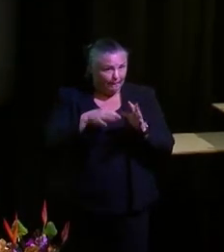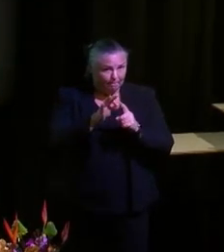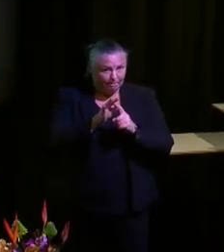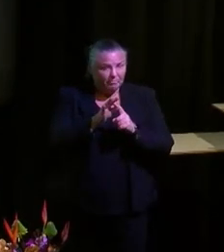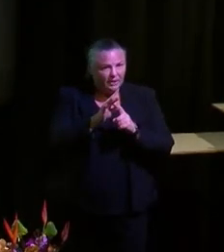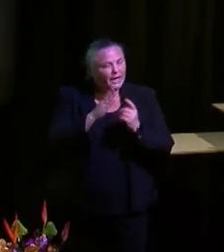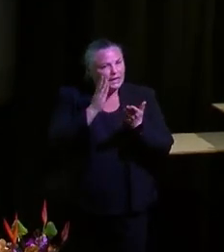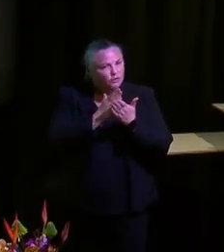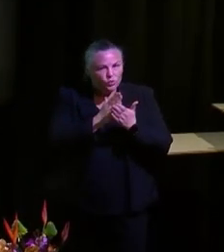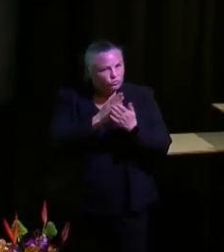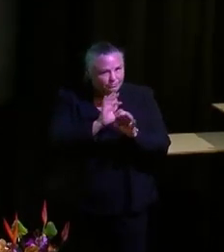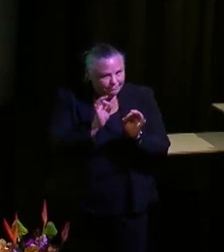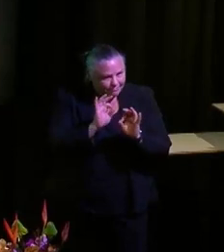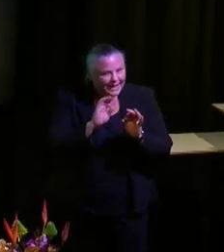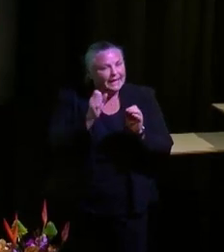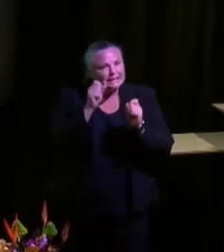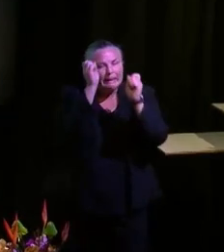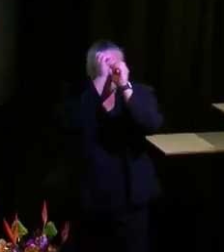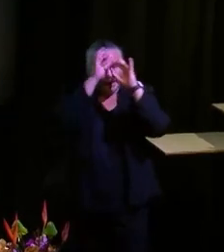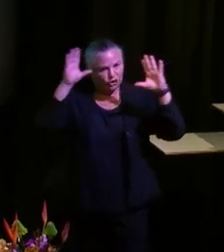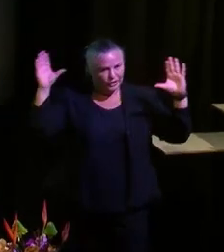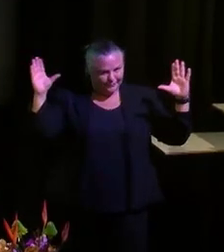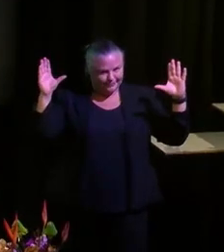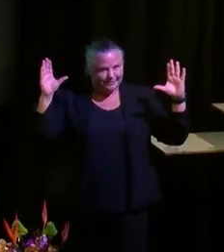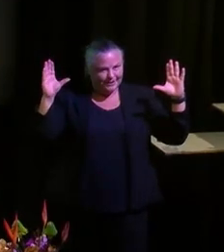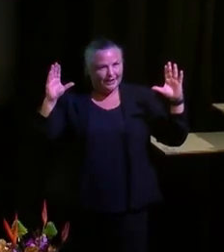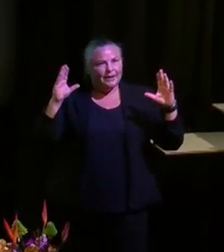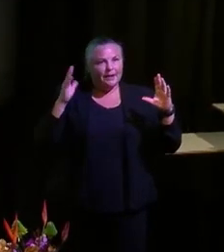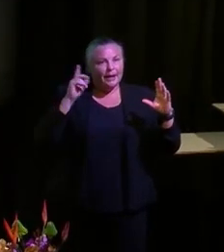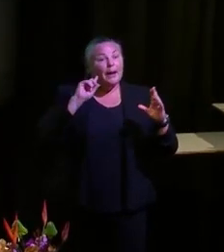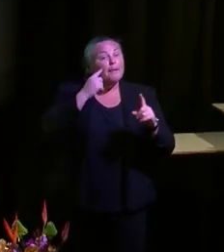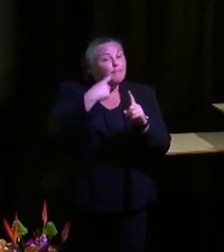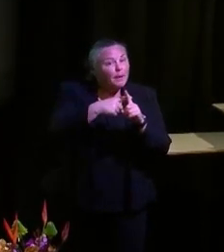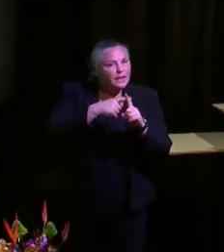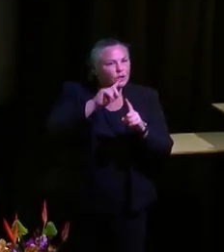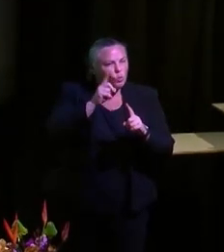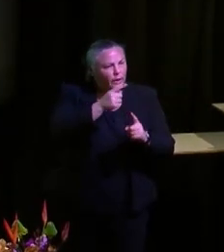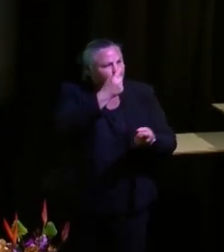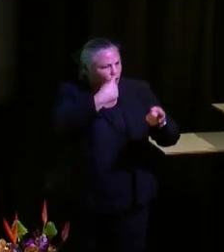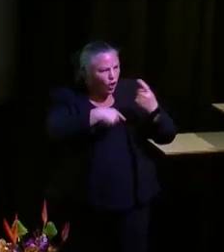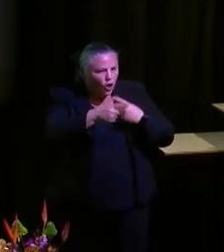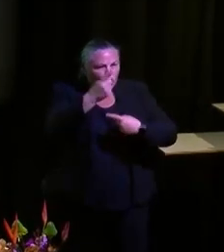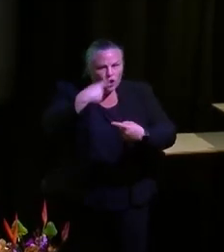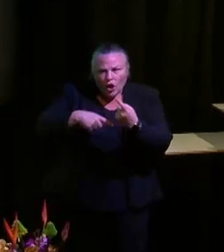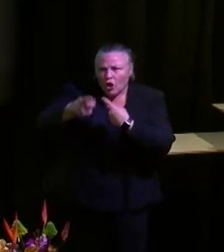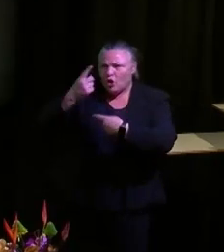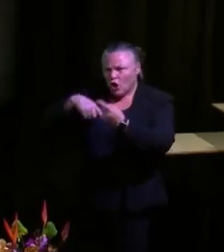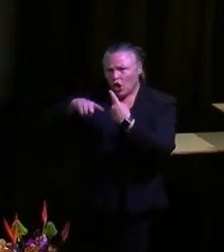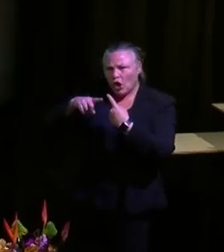imagined drawing, but it's also drawing upon what he's learned from people he's spoken to. So